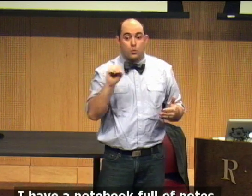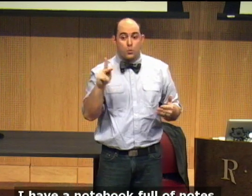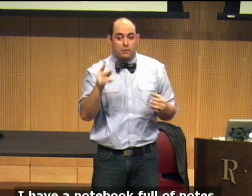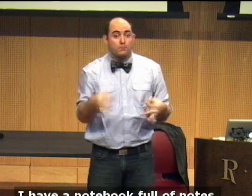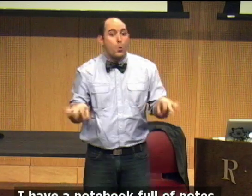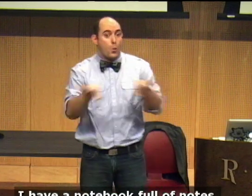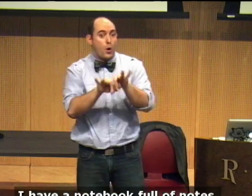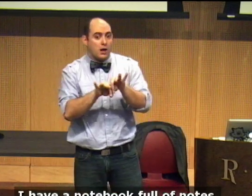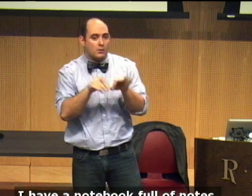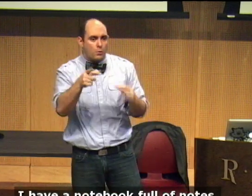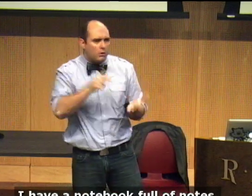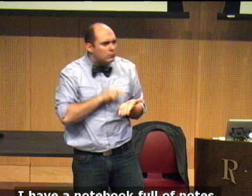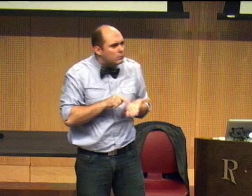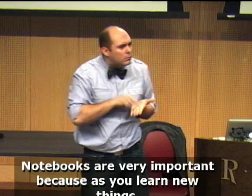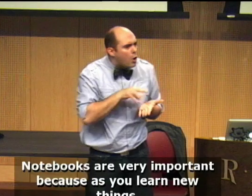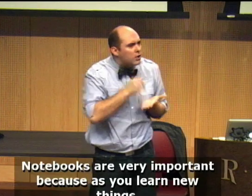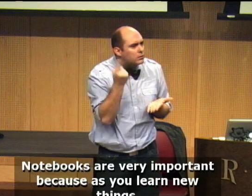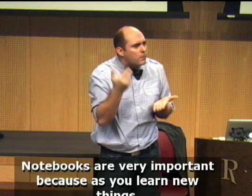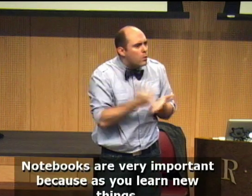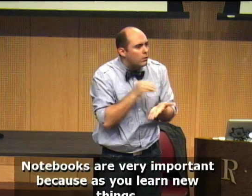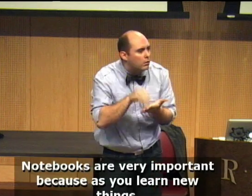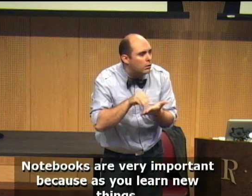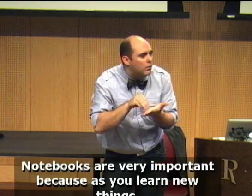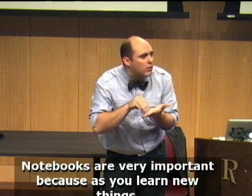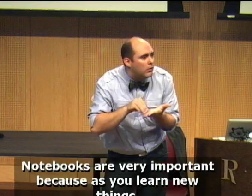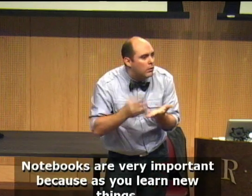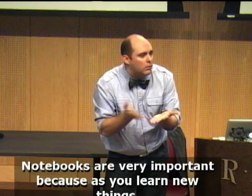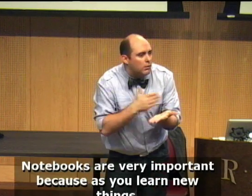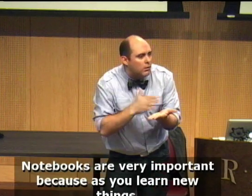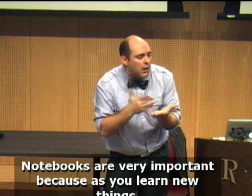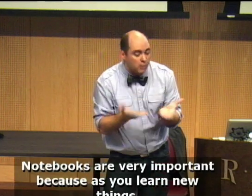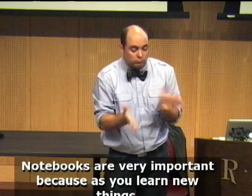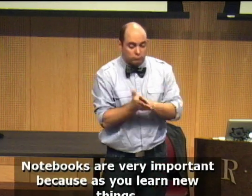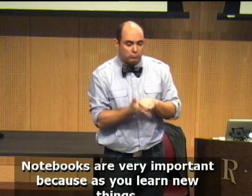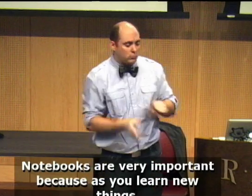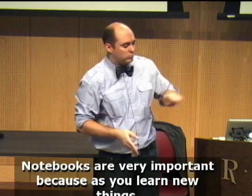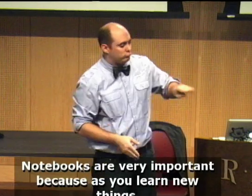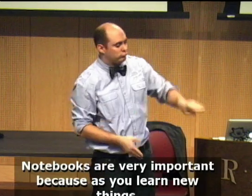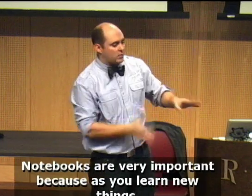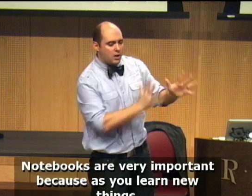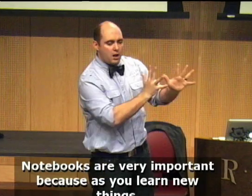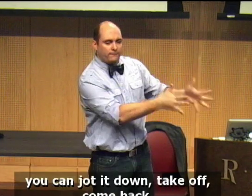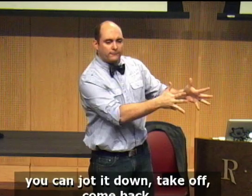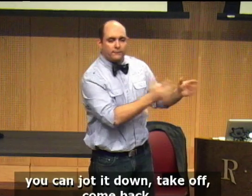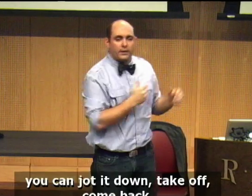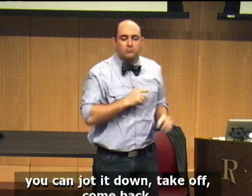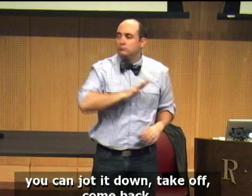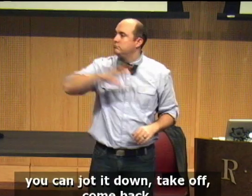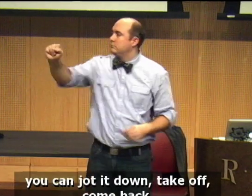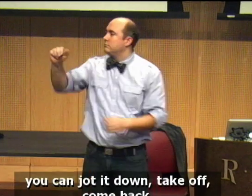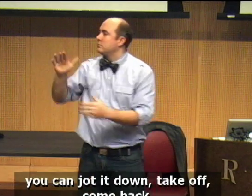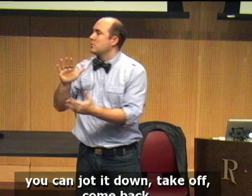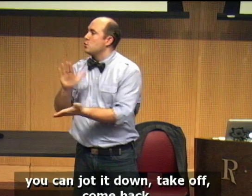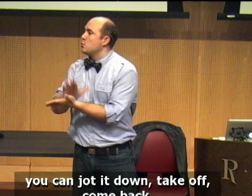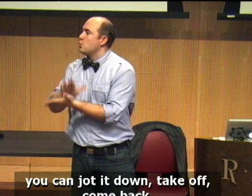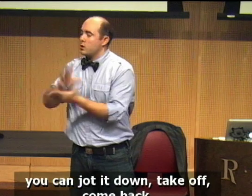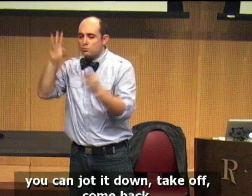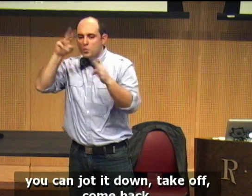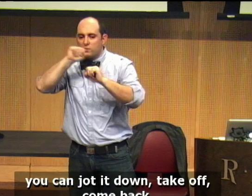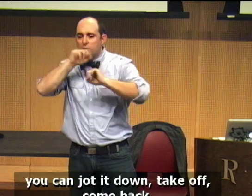of notes. Notebooks are very important because as you learn new things, you can jot it down,